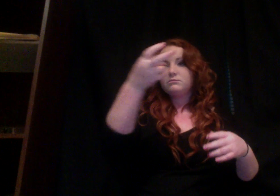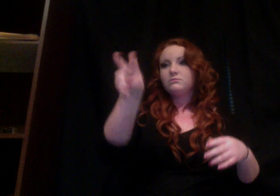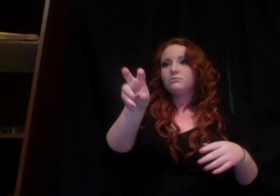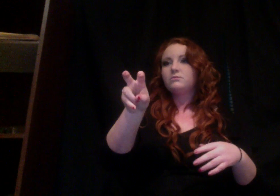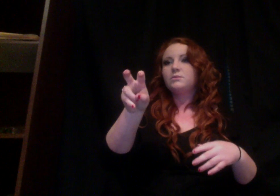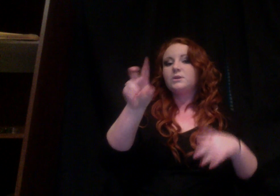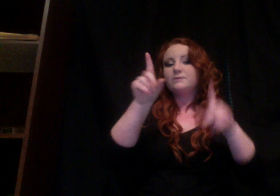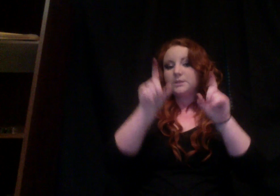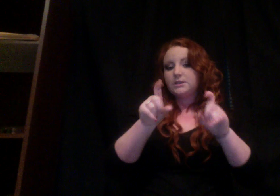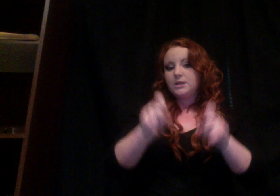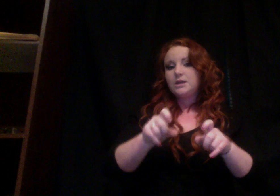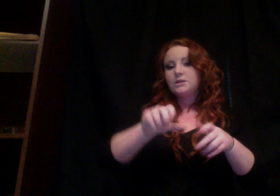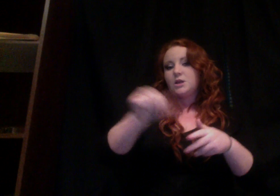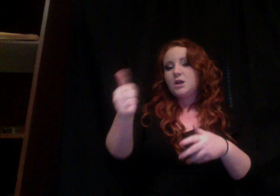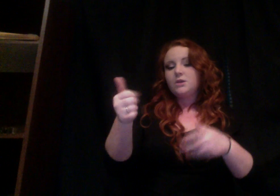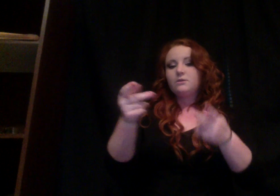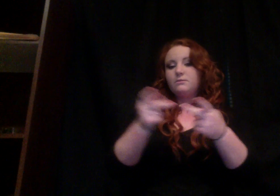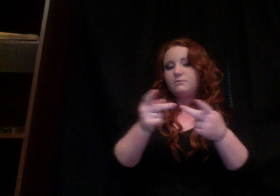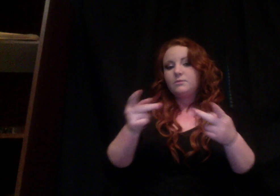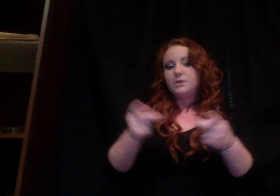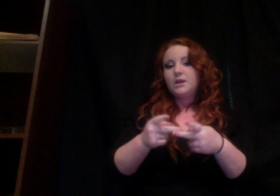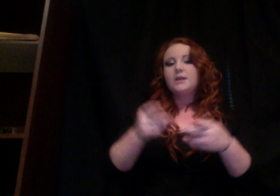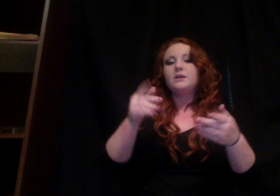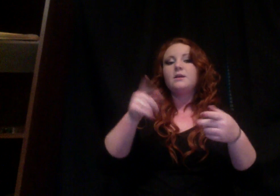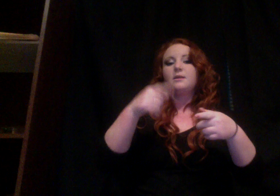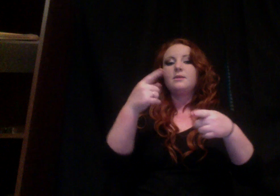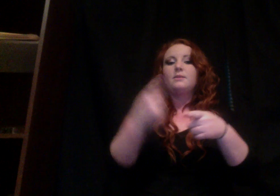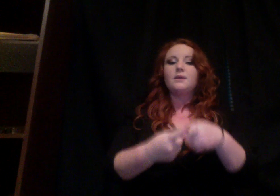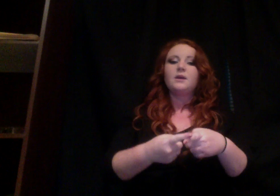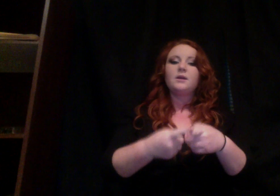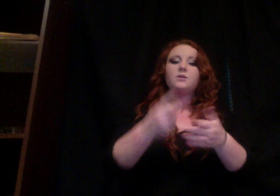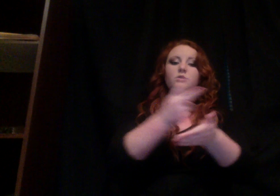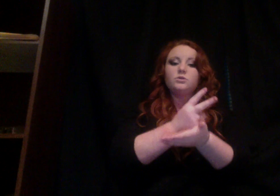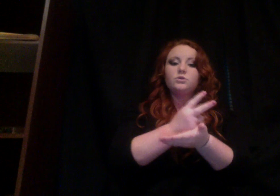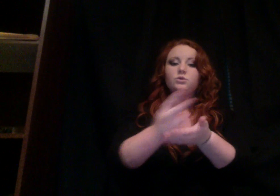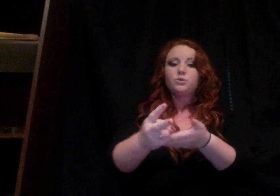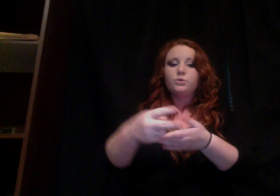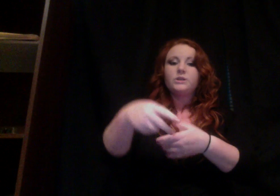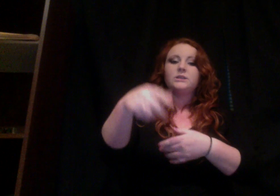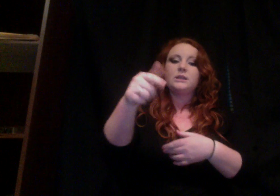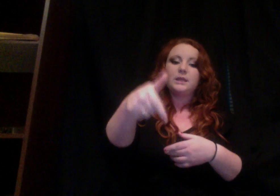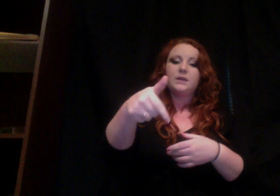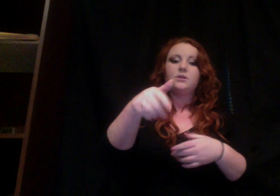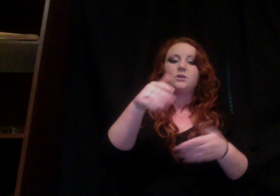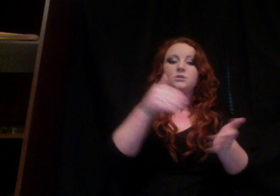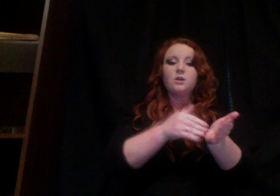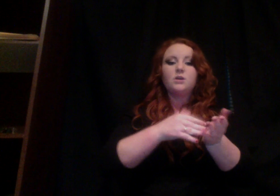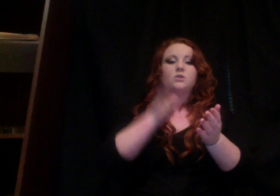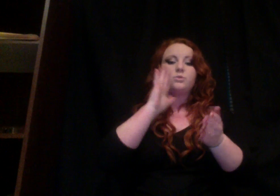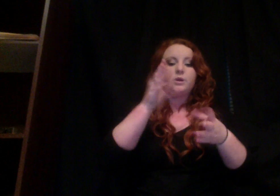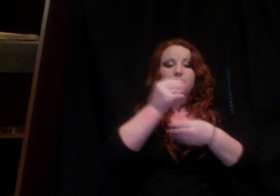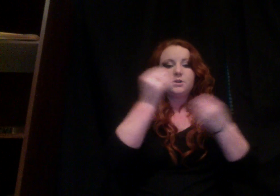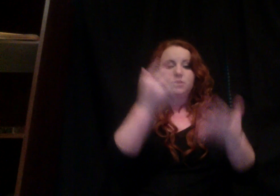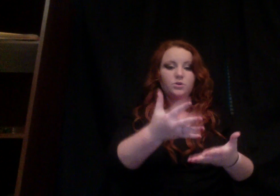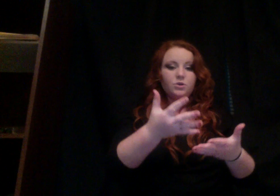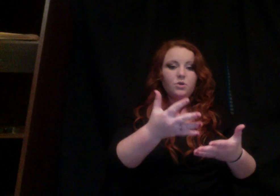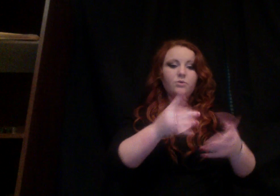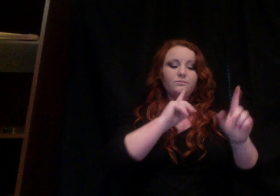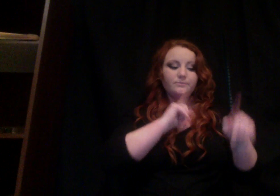them. Then your doctor will let you know within 2 weeks what the results of those are. So that's it from the